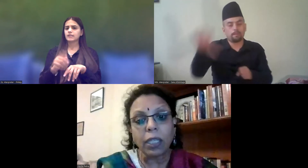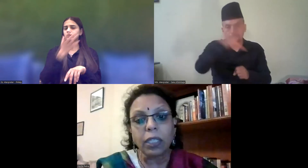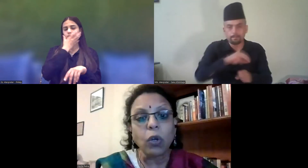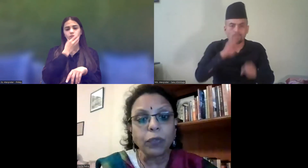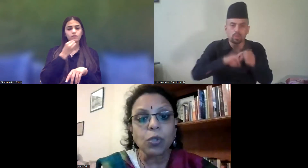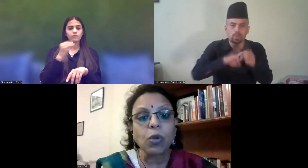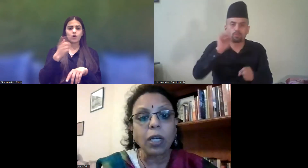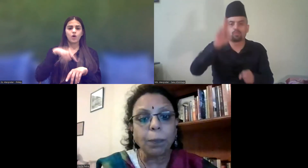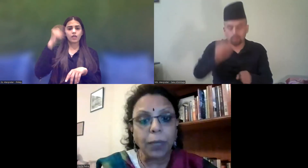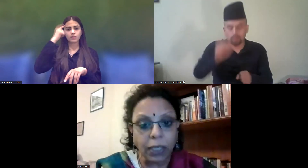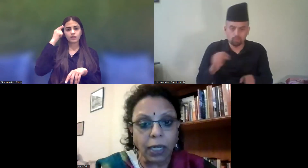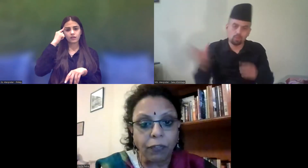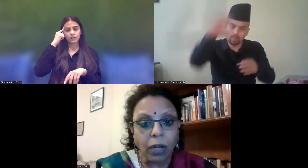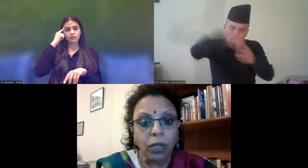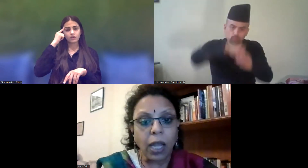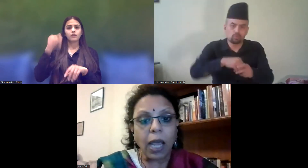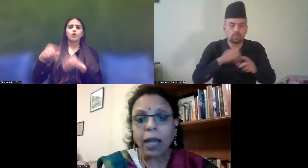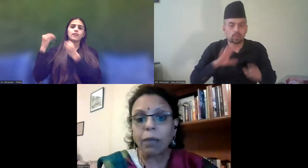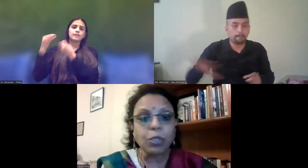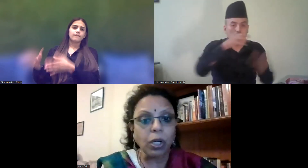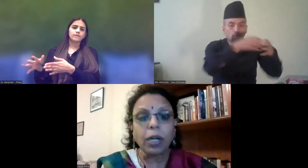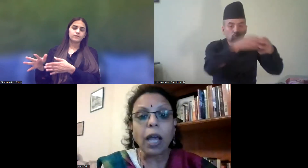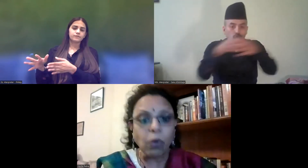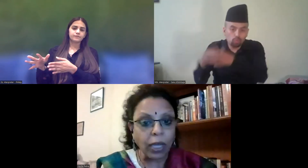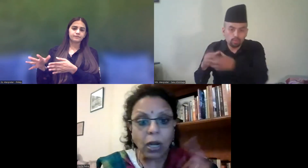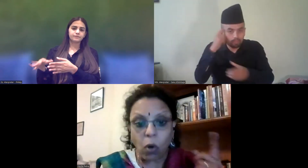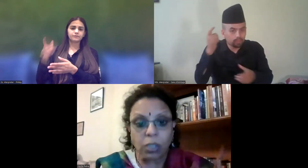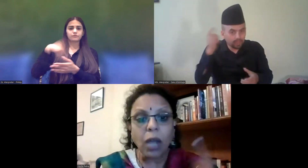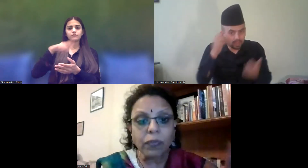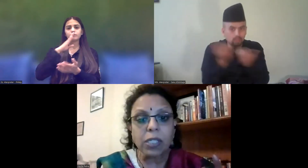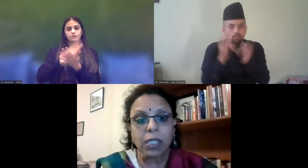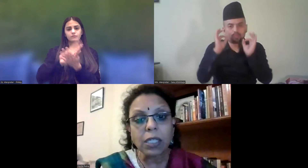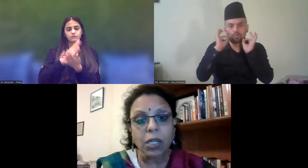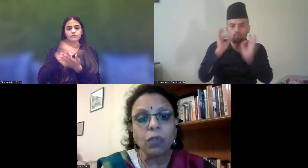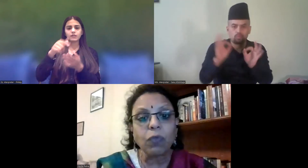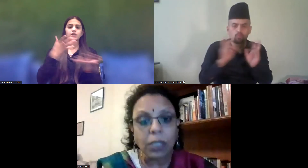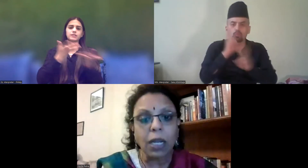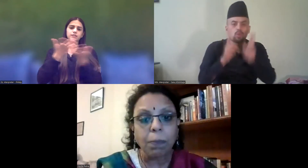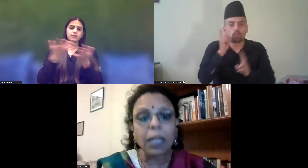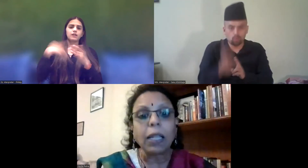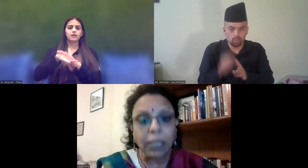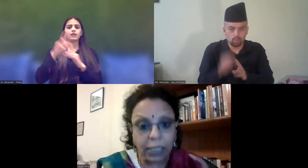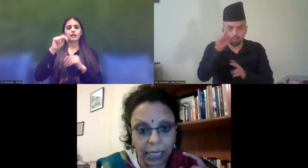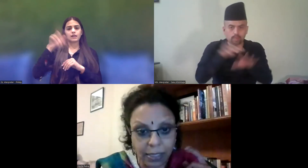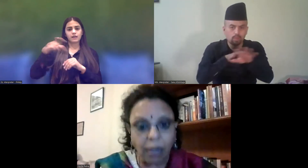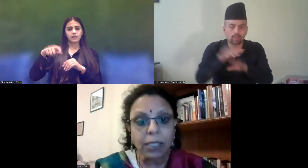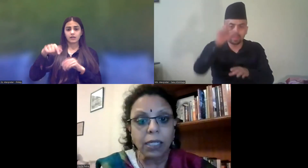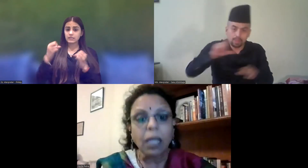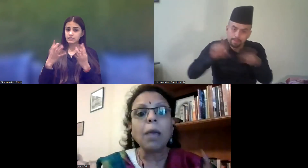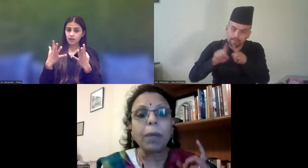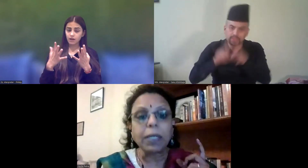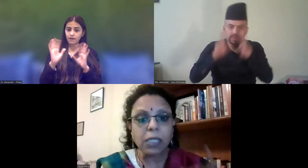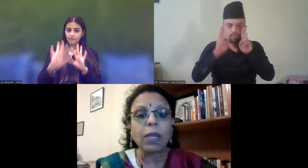you are thinking of those who are completely left out. And I'm sure you can also have this discussion within Nepal. It has